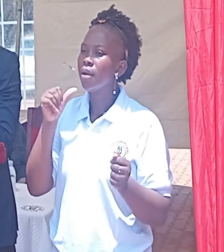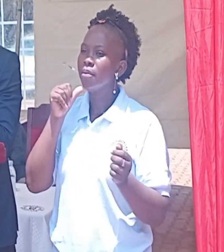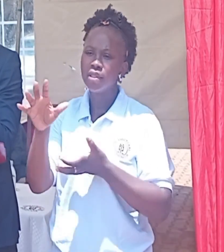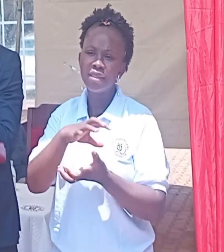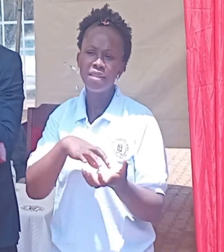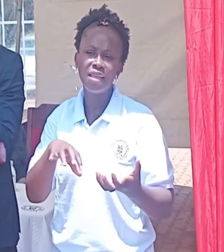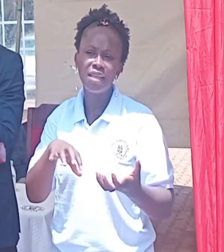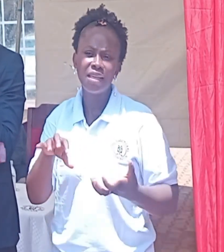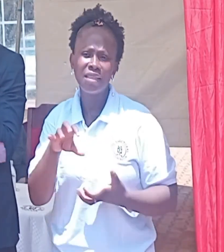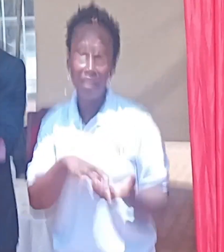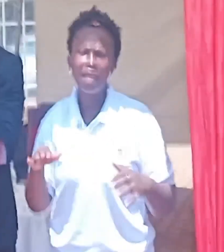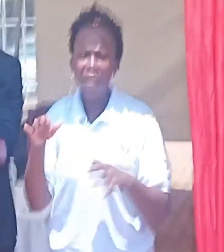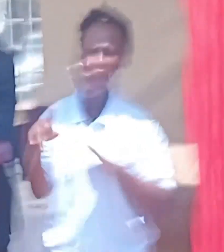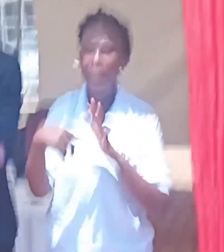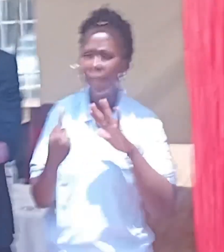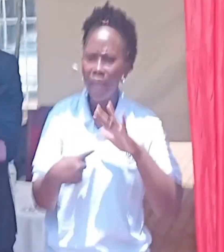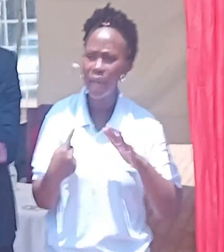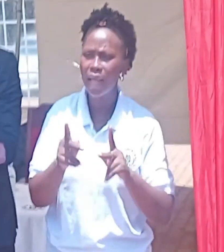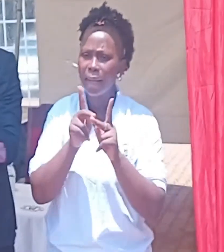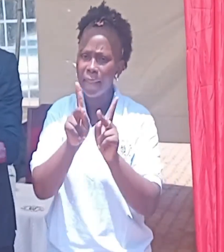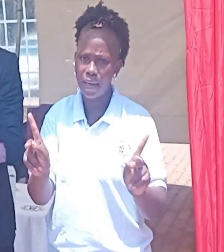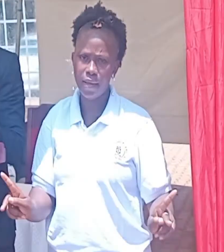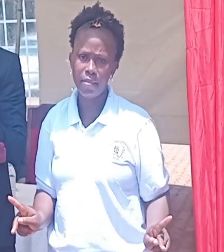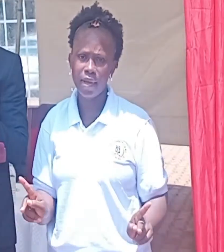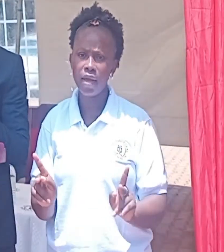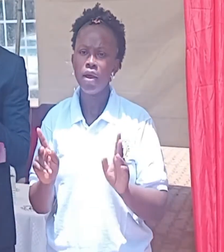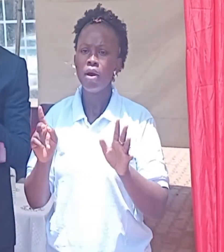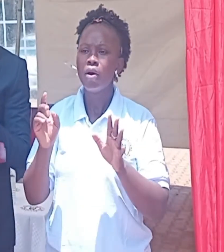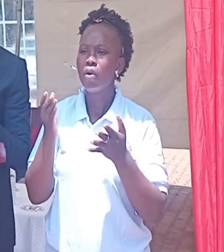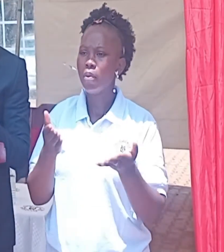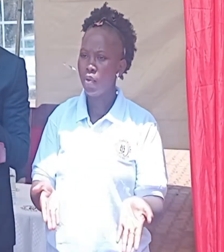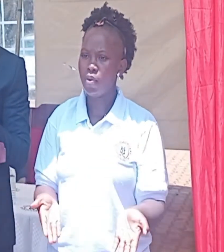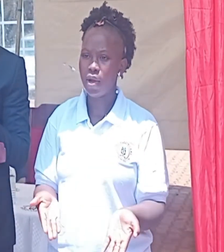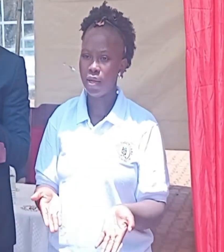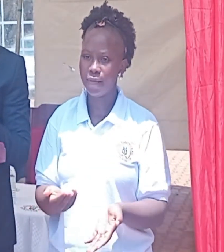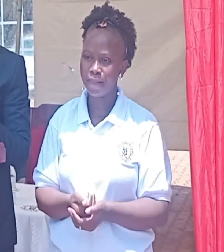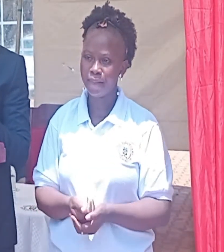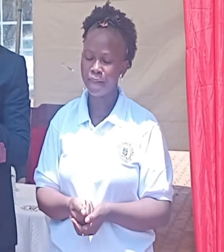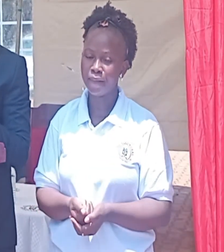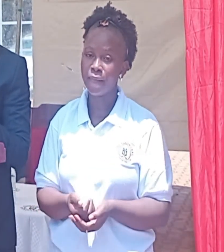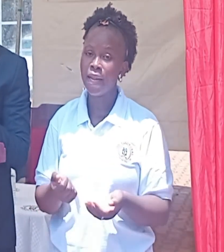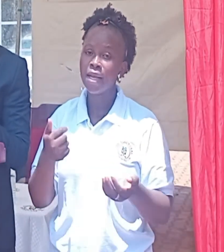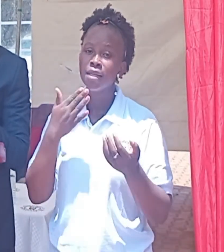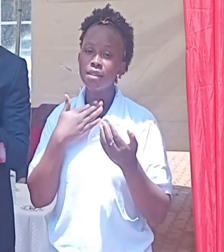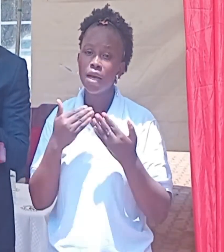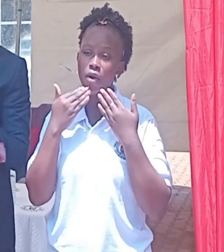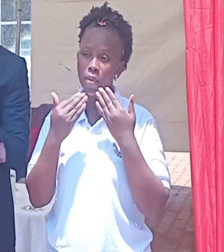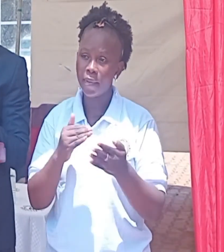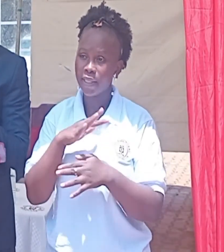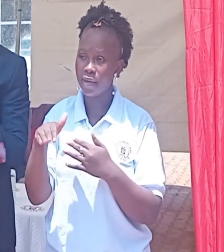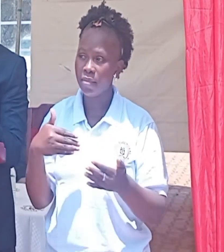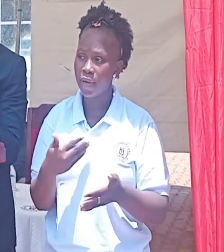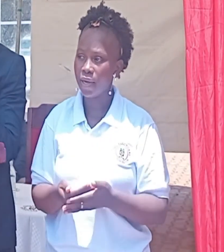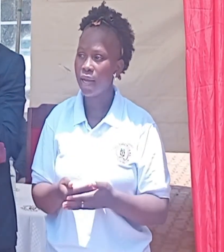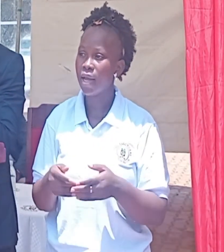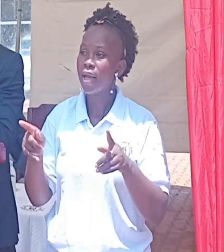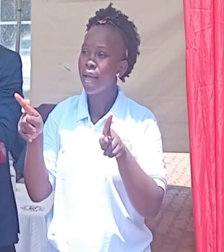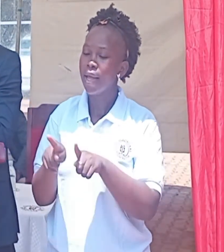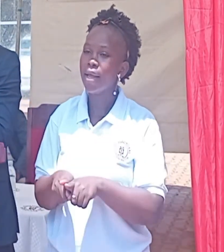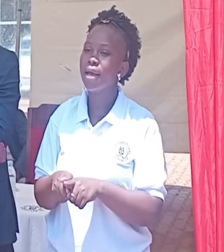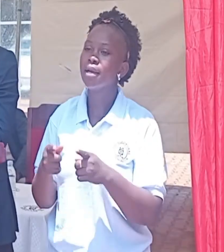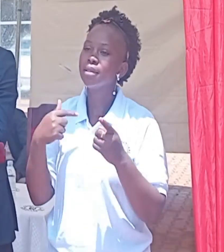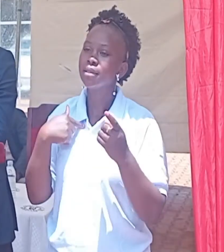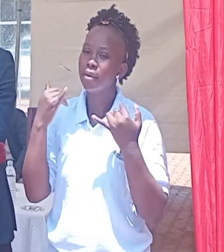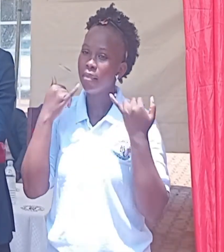kutataganya embeera y'emirembe n'obutebenkevu obuliwo kati. Njagala kubibaza mwenna era